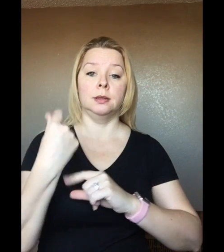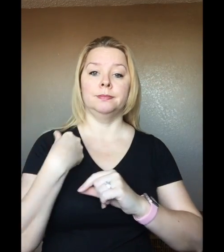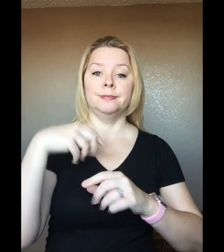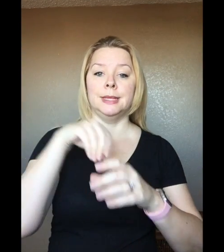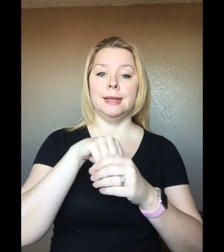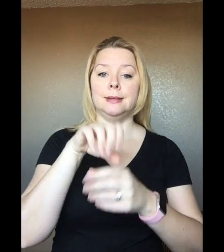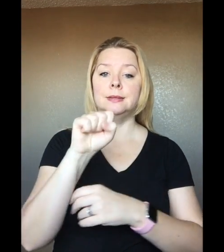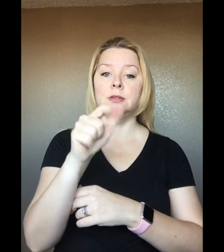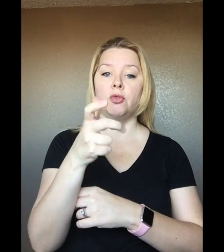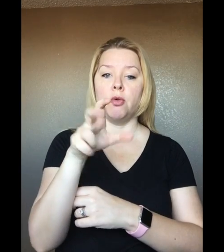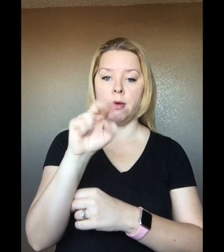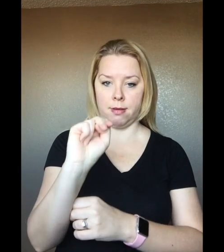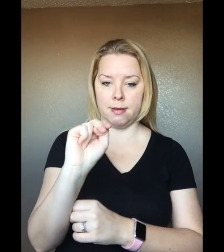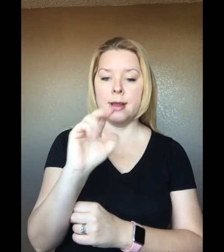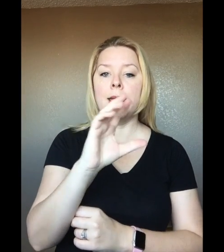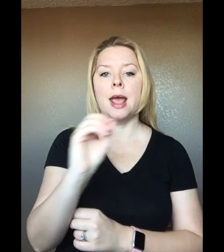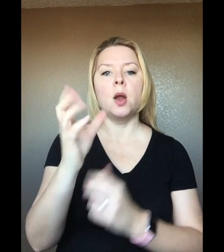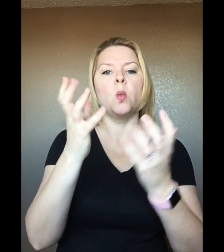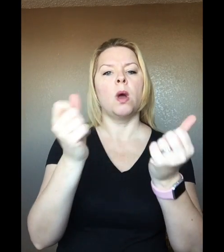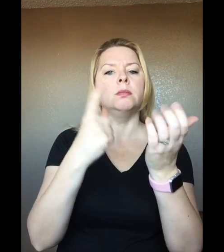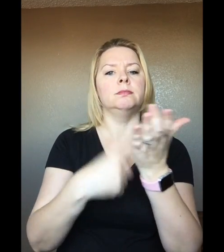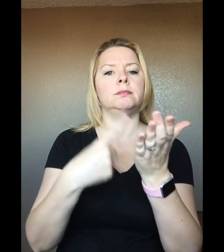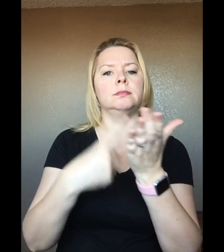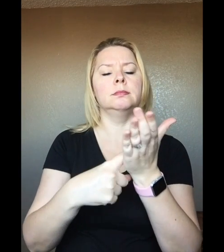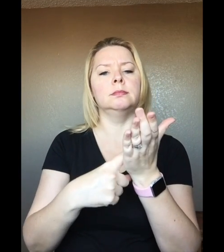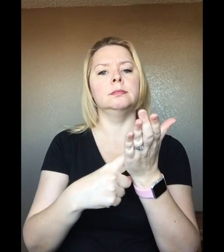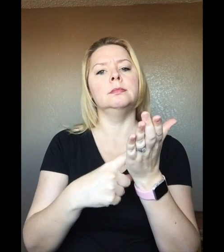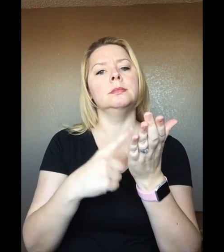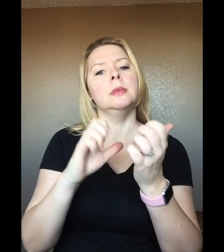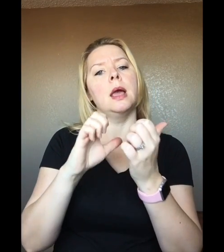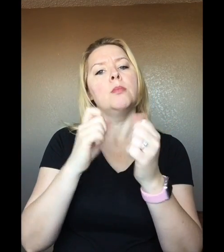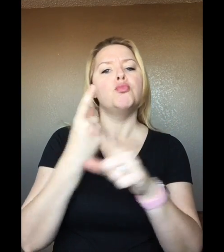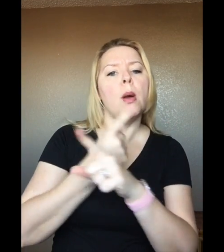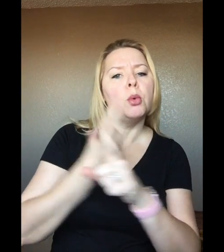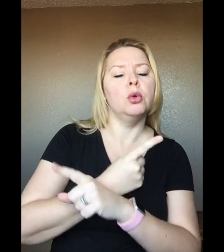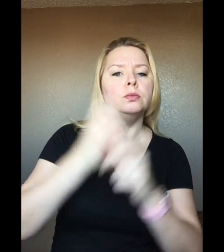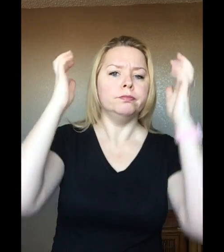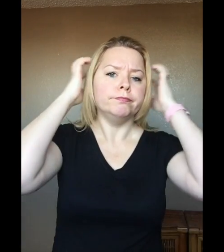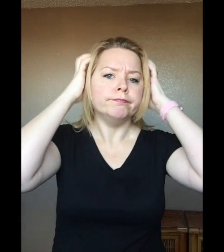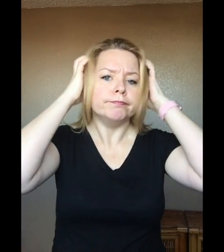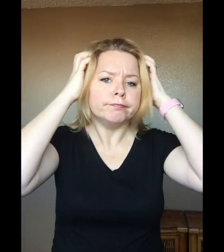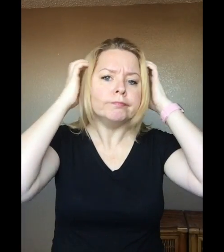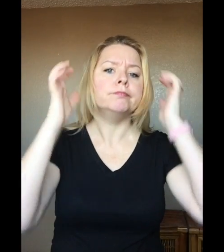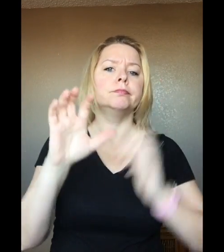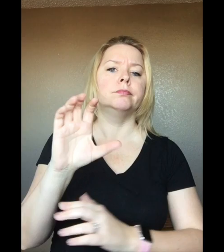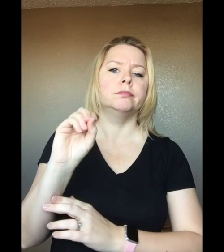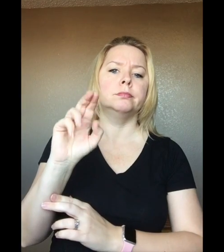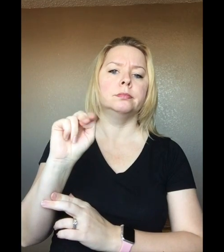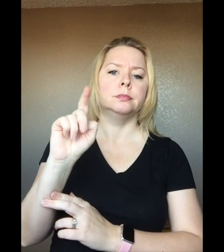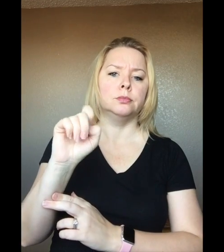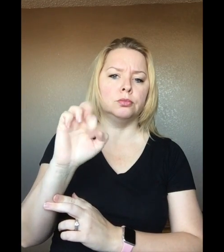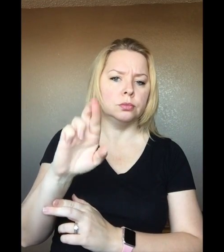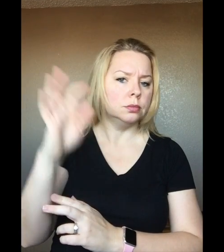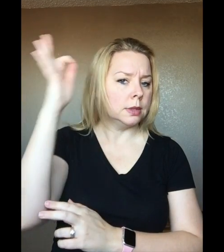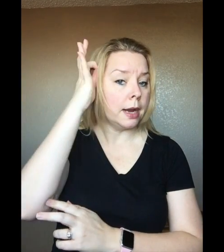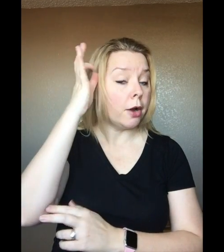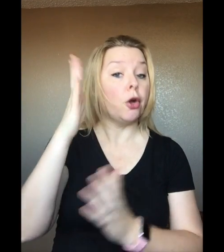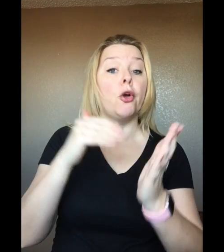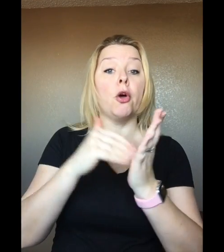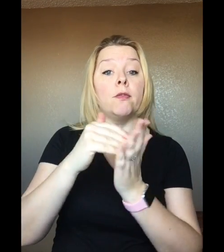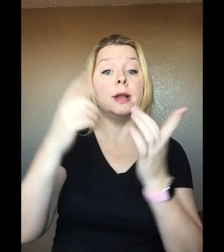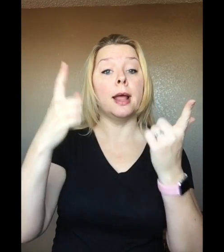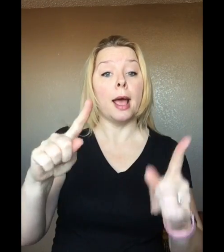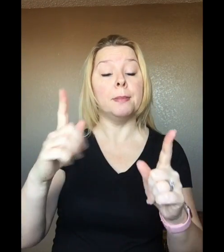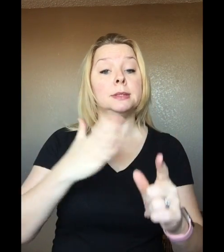everyone. I'm coming to you from my salon, and I just wanted to talk to you all about proper shampooing and conditioning of your hair, because quite often many